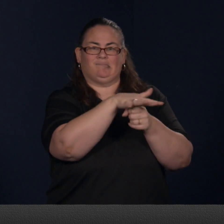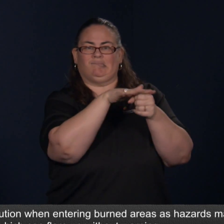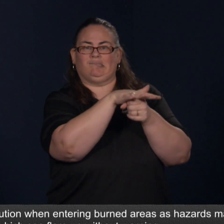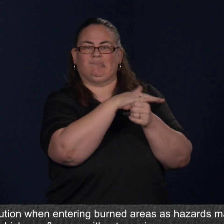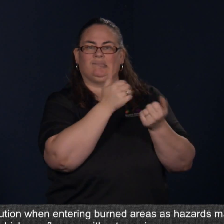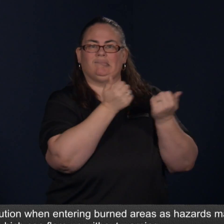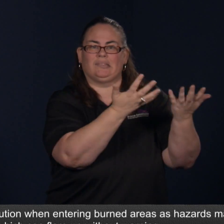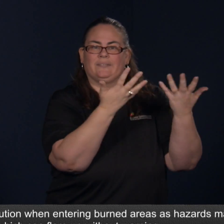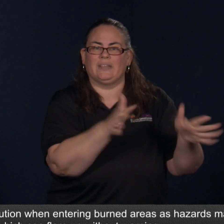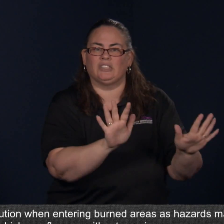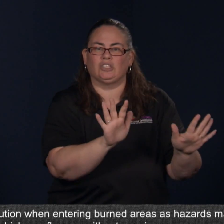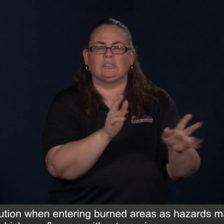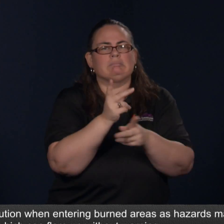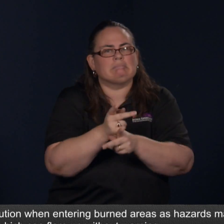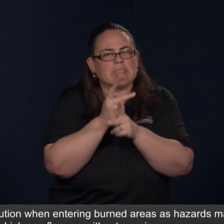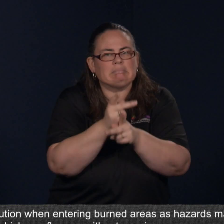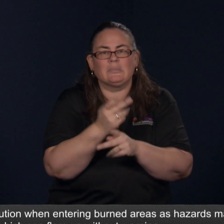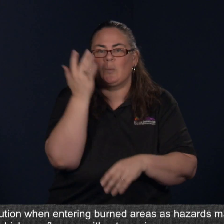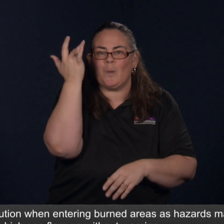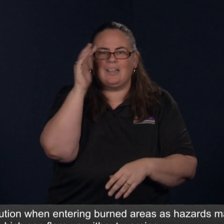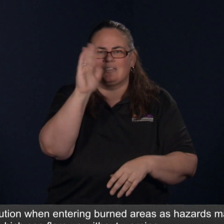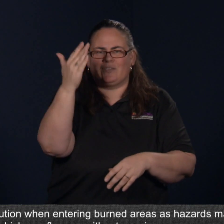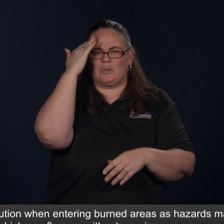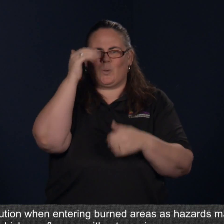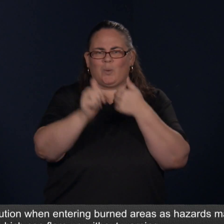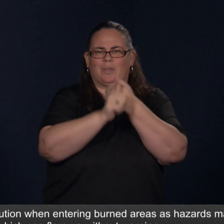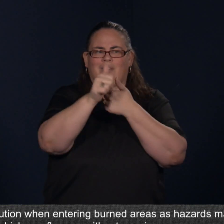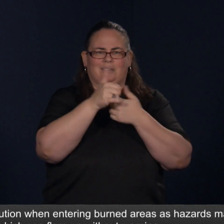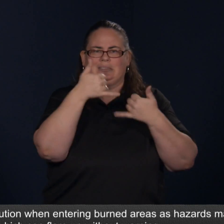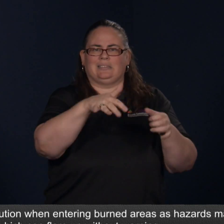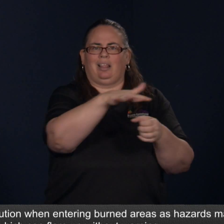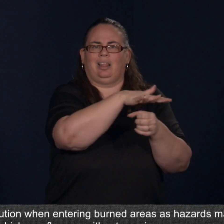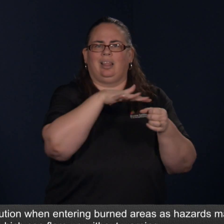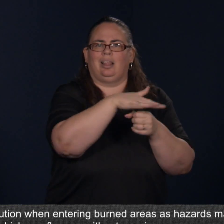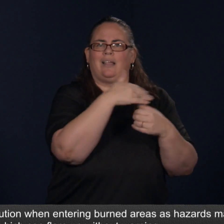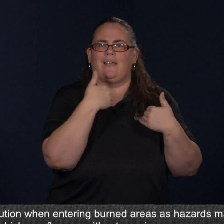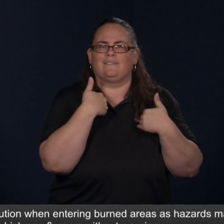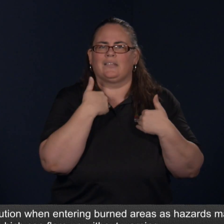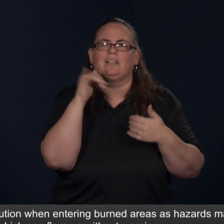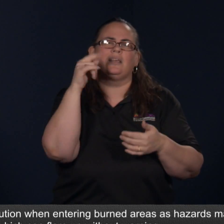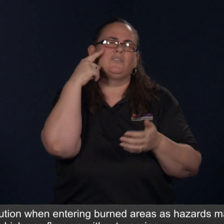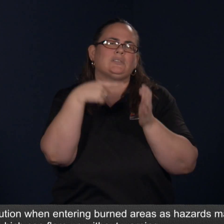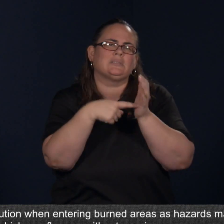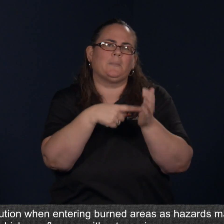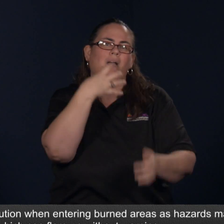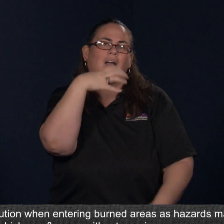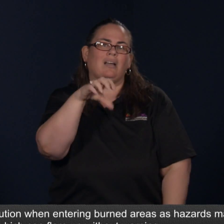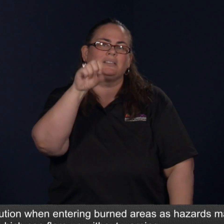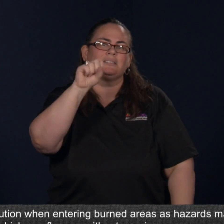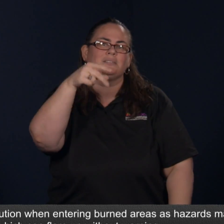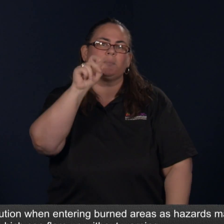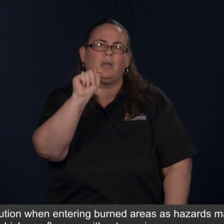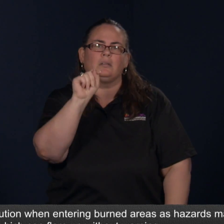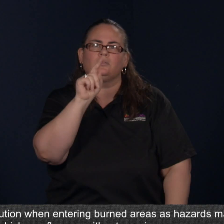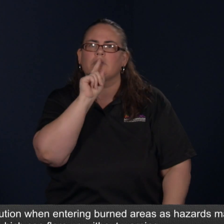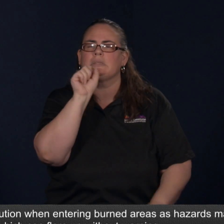Use caution when entering burned areas, as hazards may still exist, including hotspots which can flare up without warning.